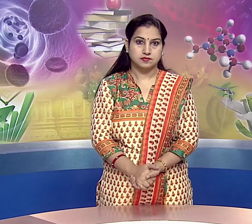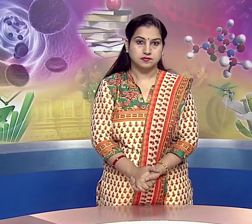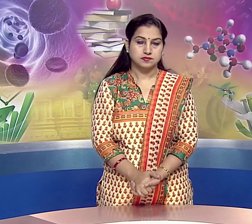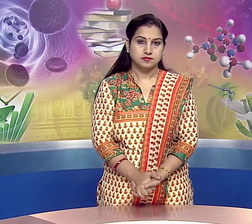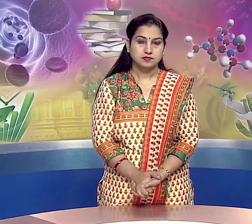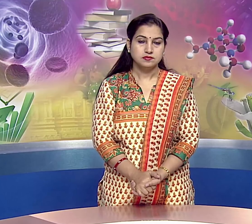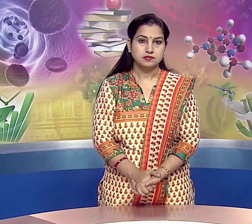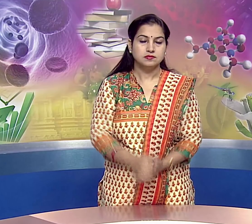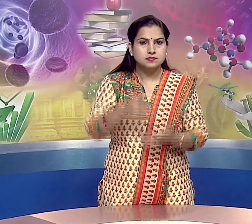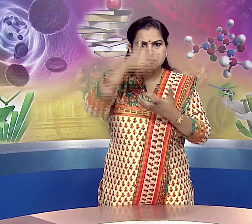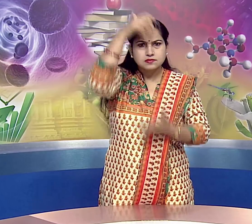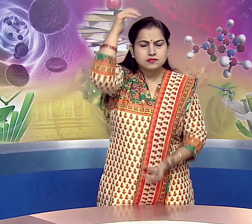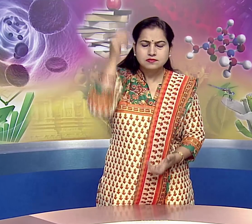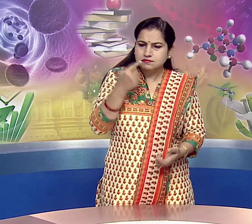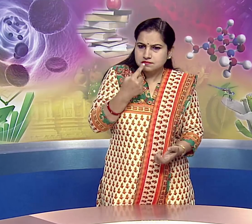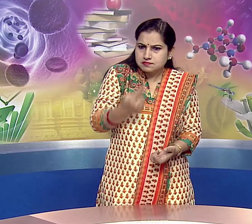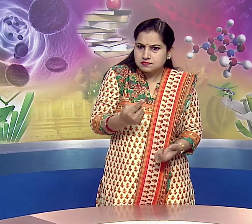The tiger says,